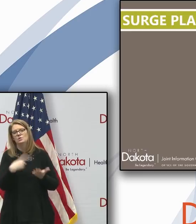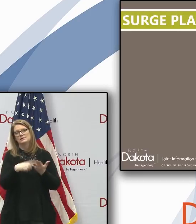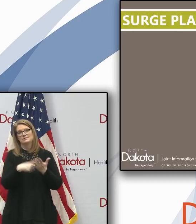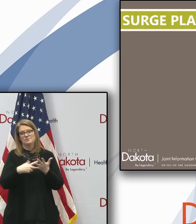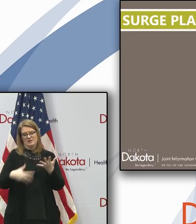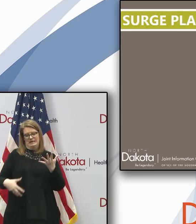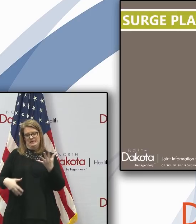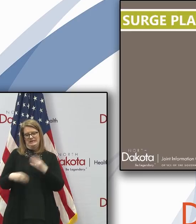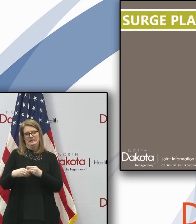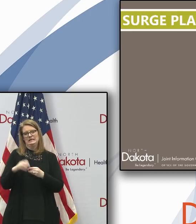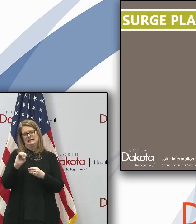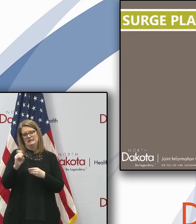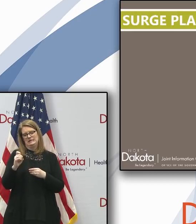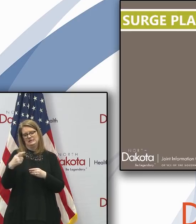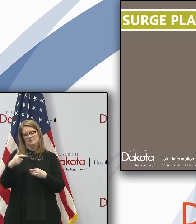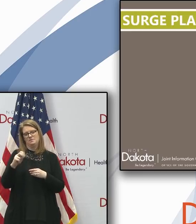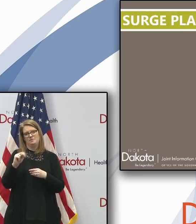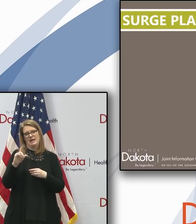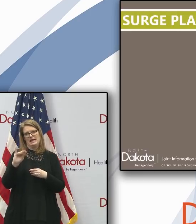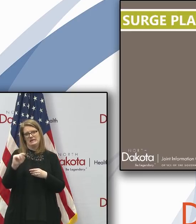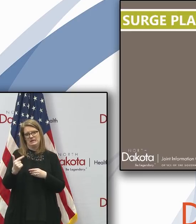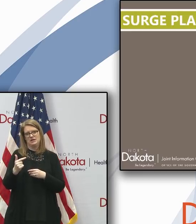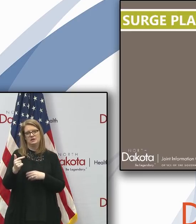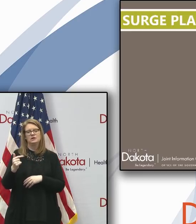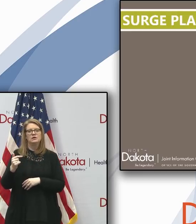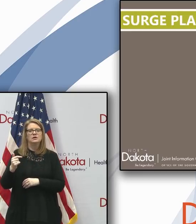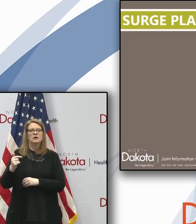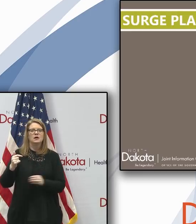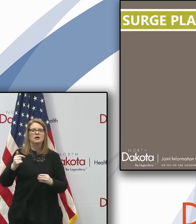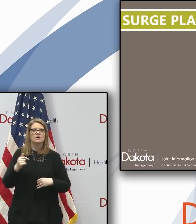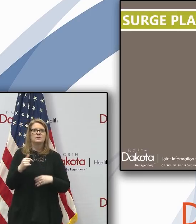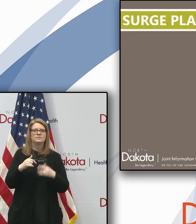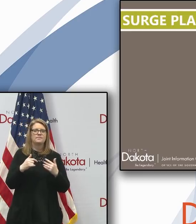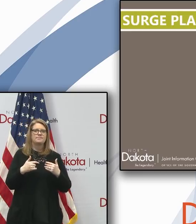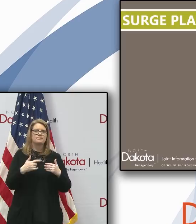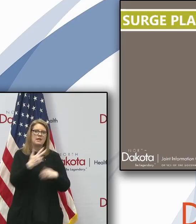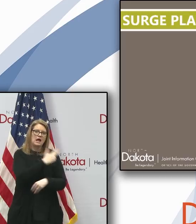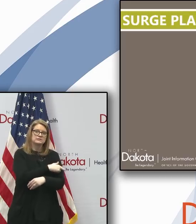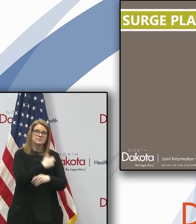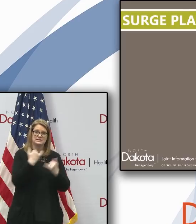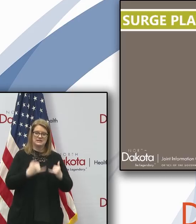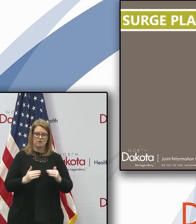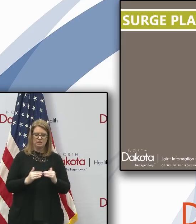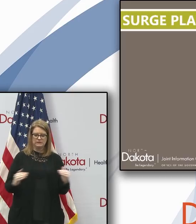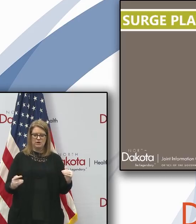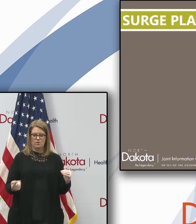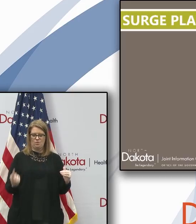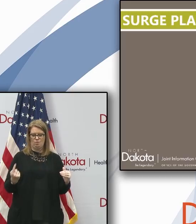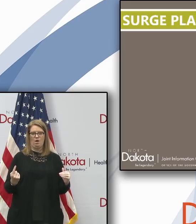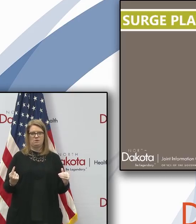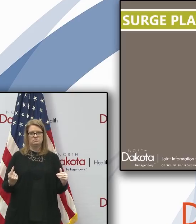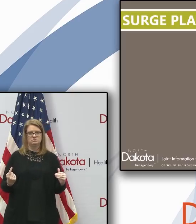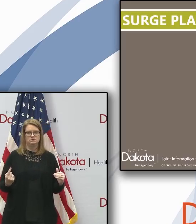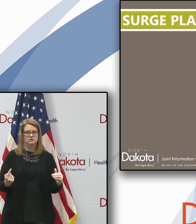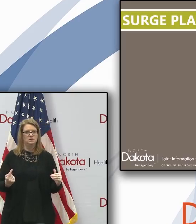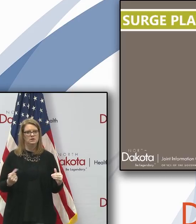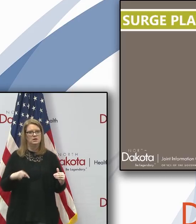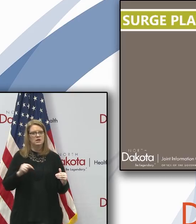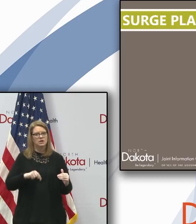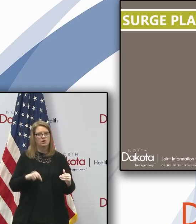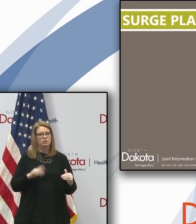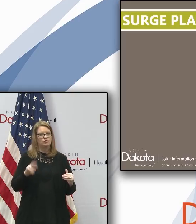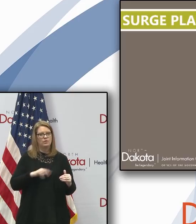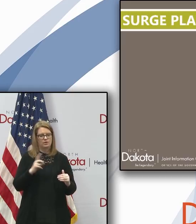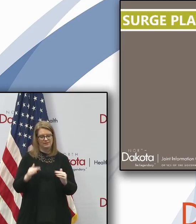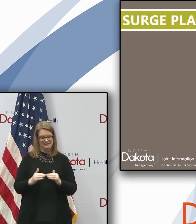expanding, hospitals right now would be considered operating at Tier 1 level. In North Dakota,